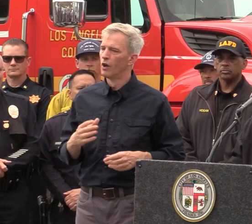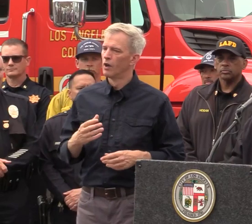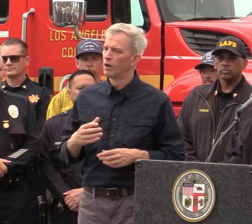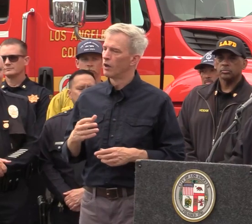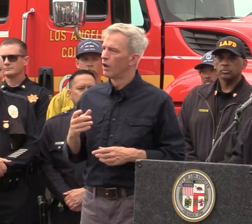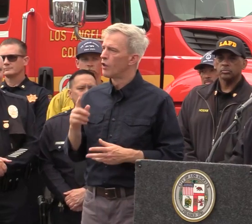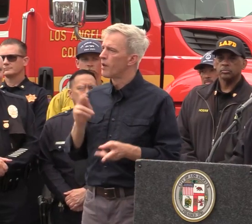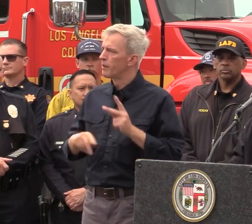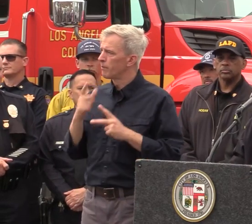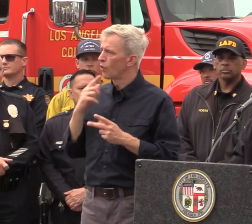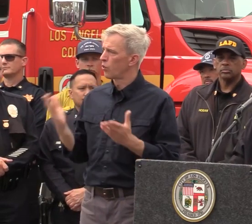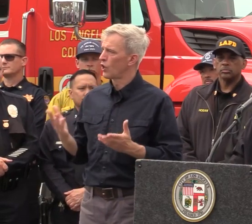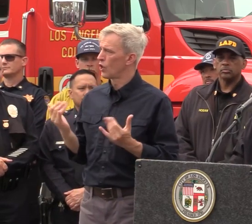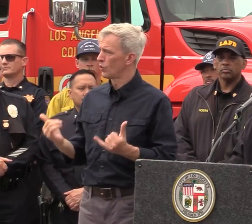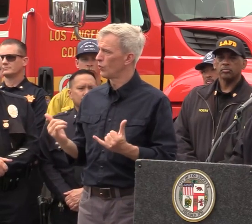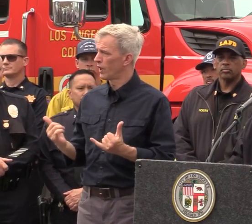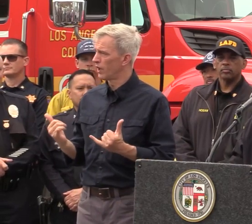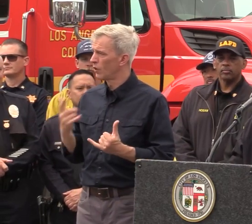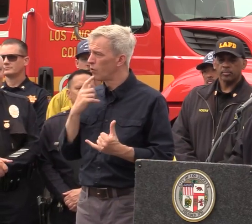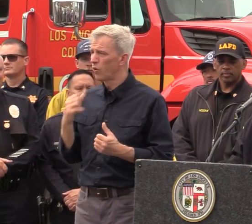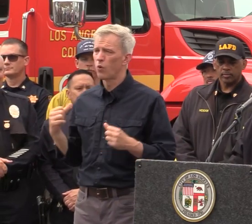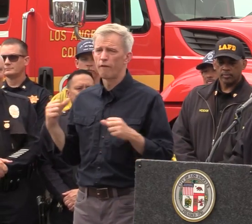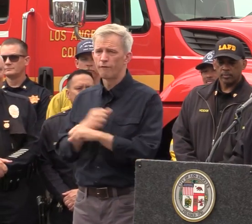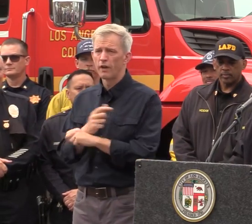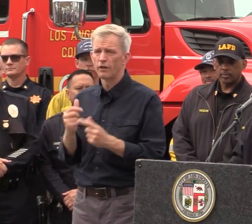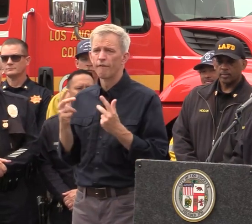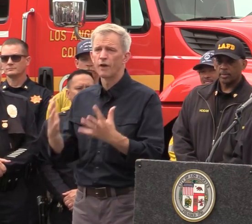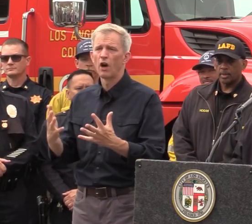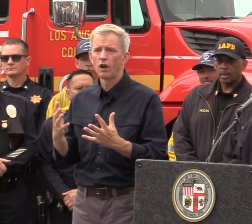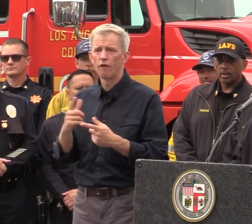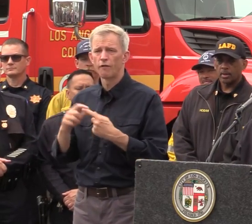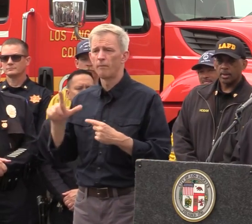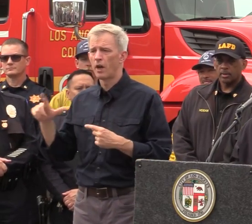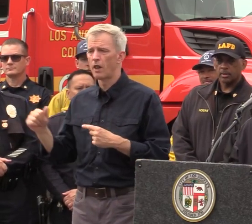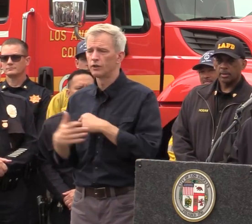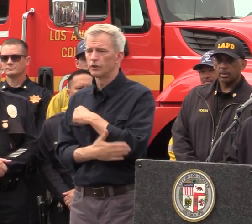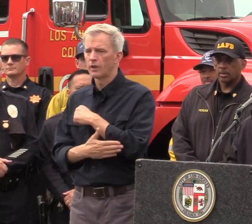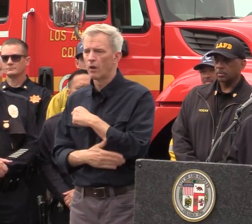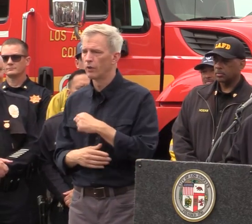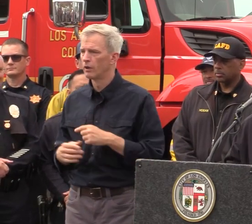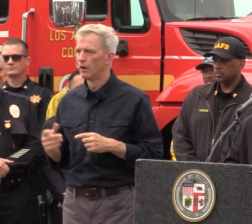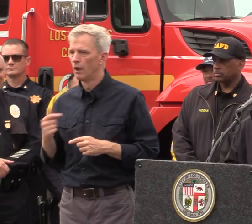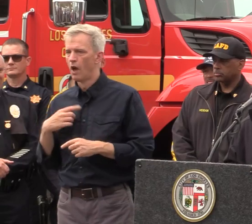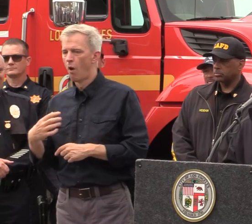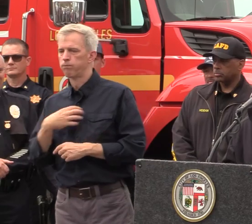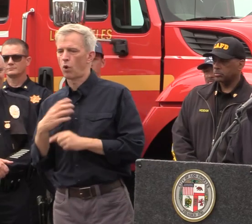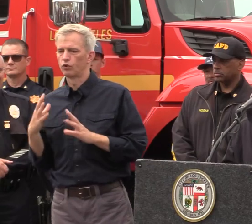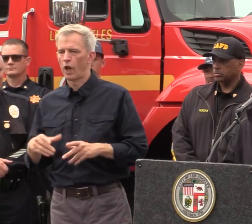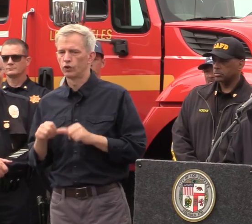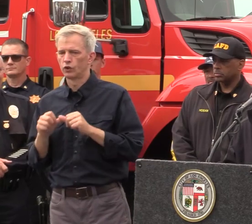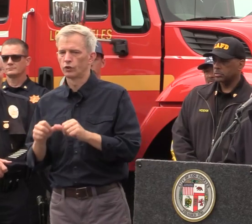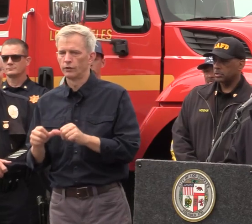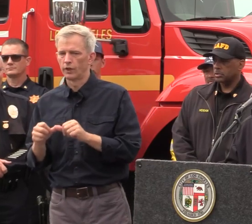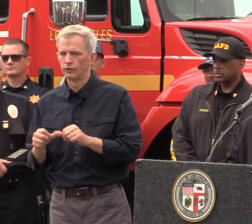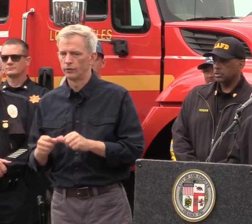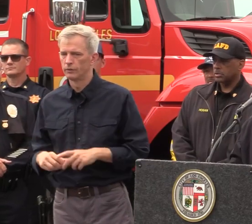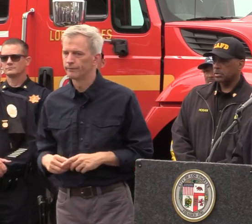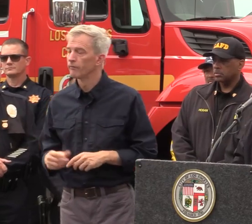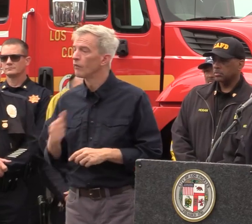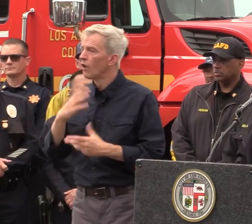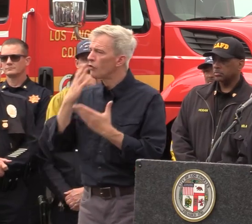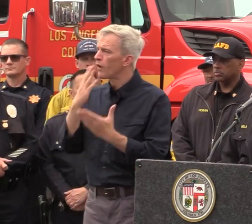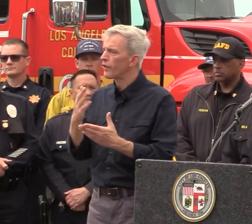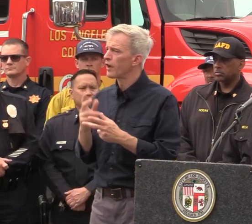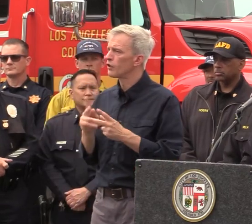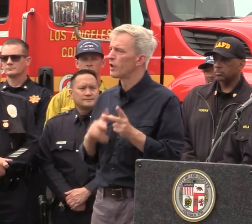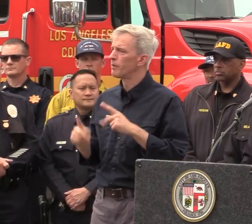who are here today who are fighting this fire from Los Angeles County, from Orange County, and